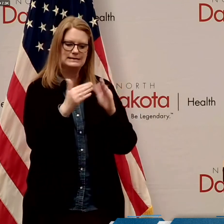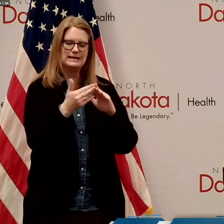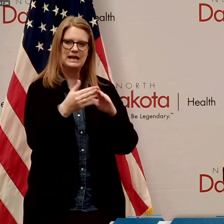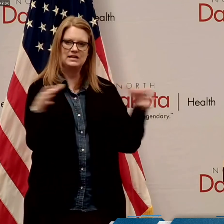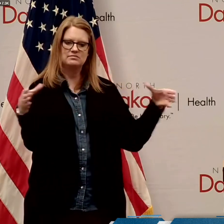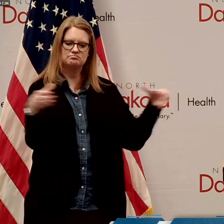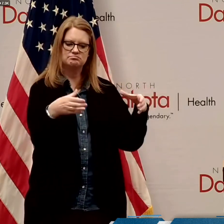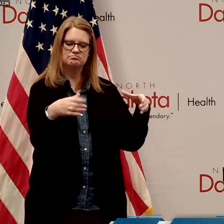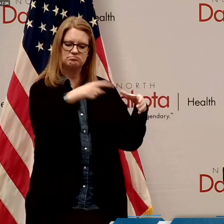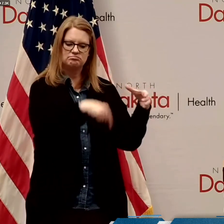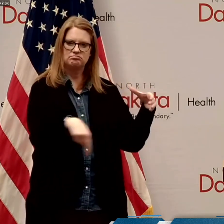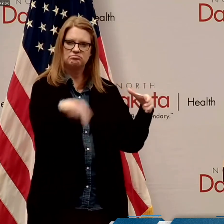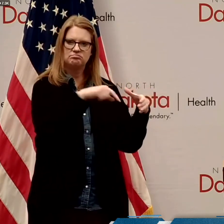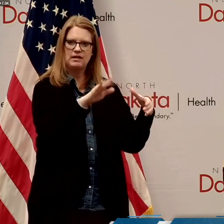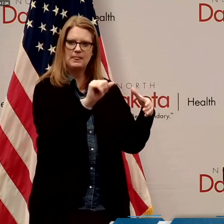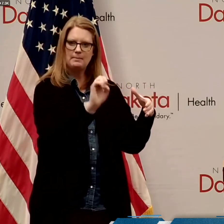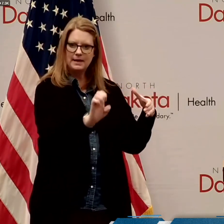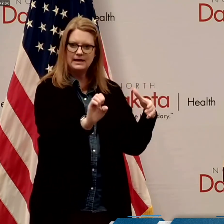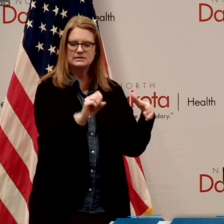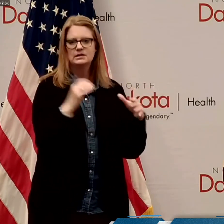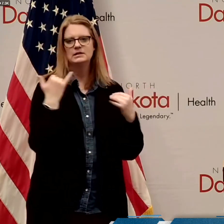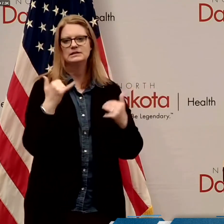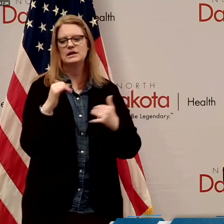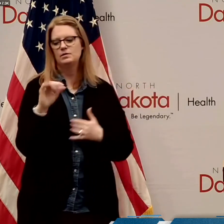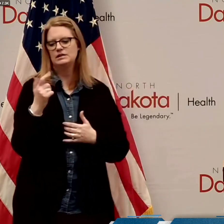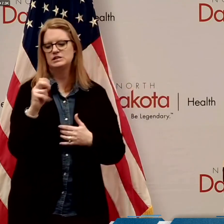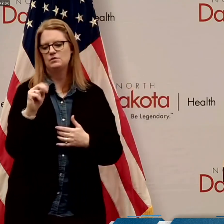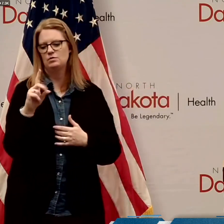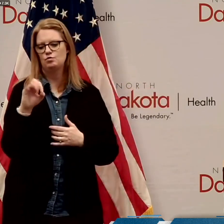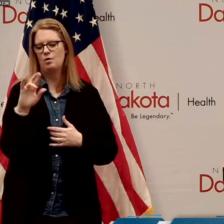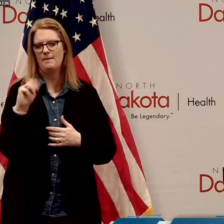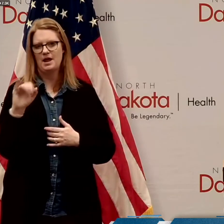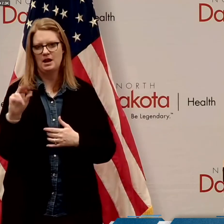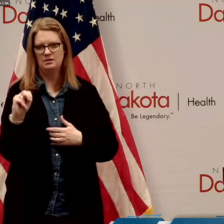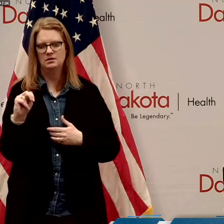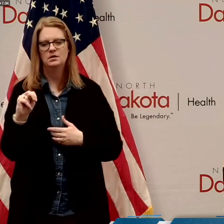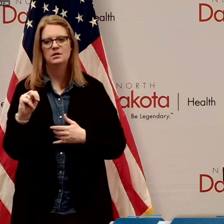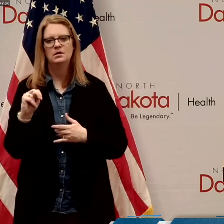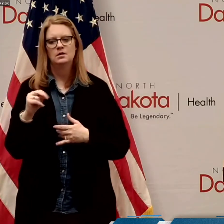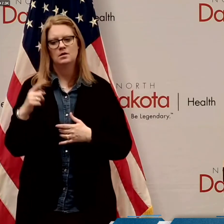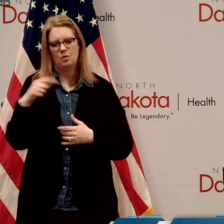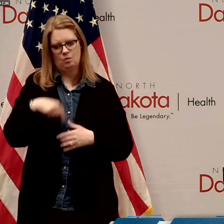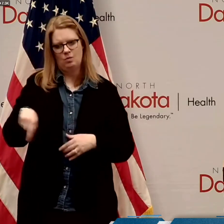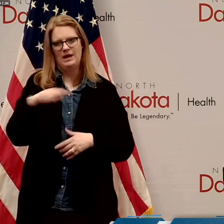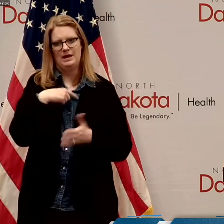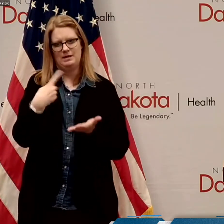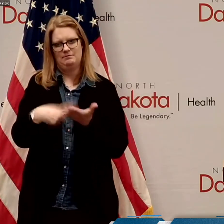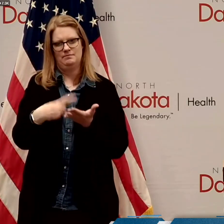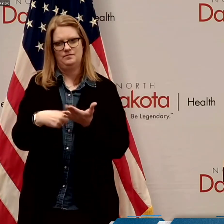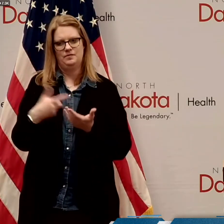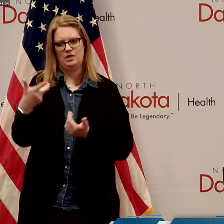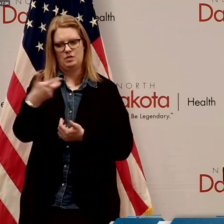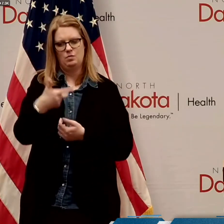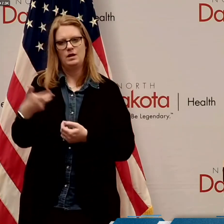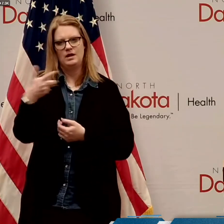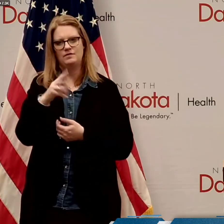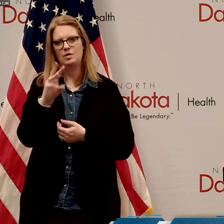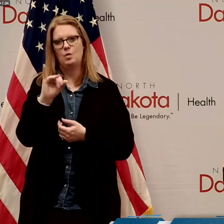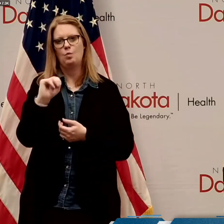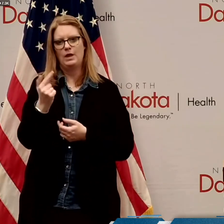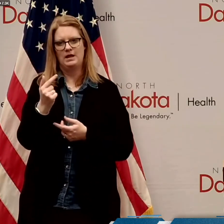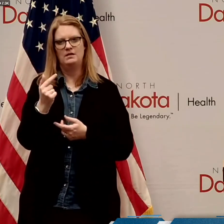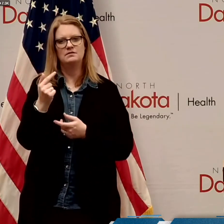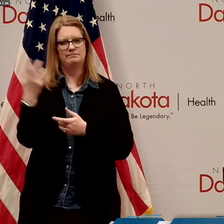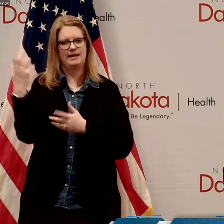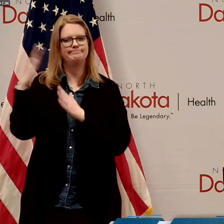unto themselves. And today, along with General Dorman, we had an opportunity to do a conference call with all three of the terrific wing commanders that